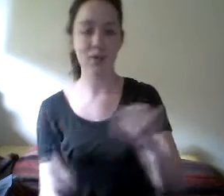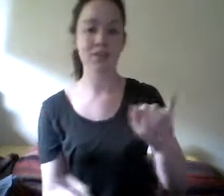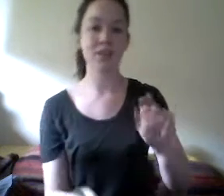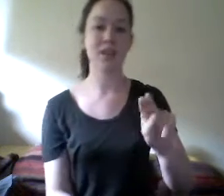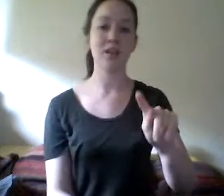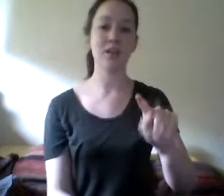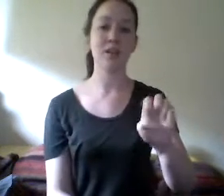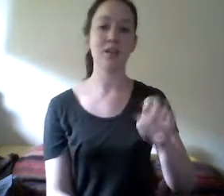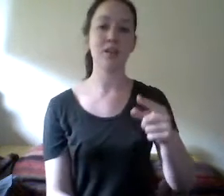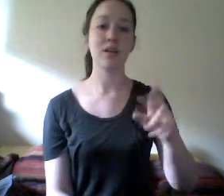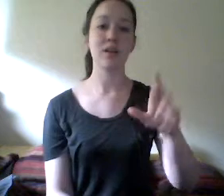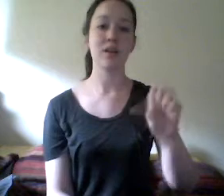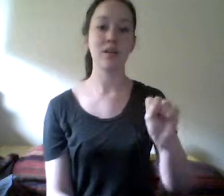the number